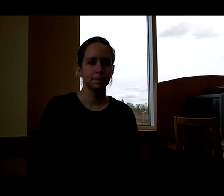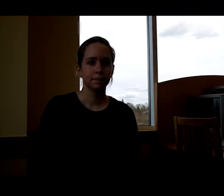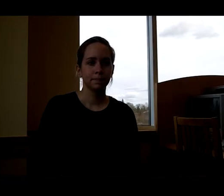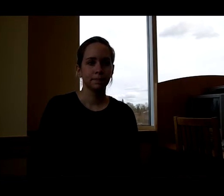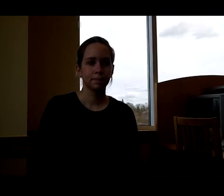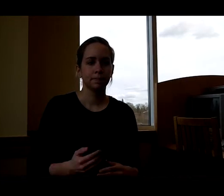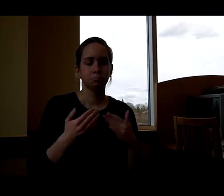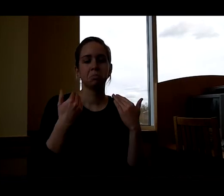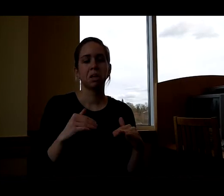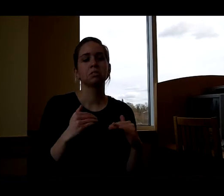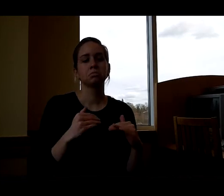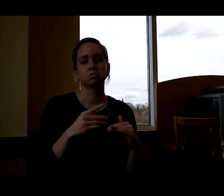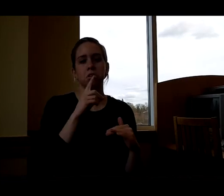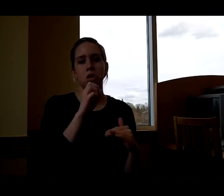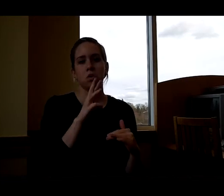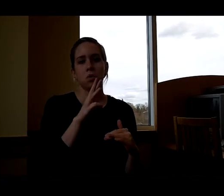Next one, dew point.